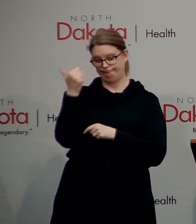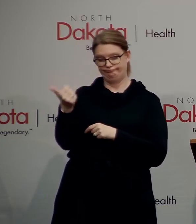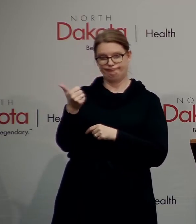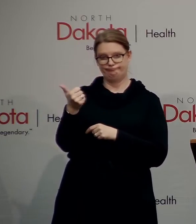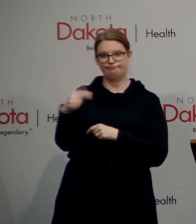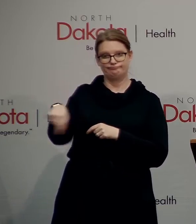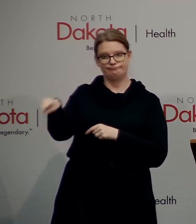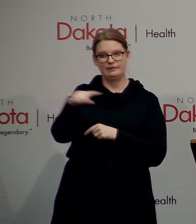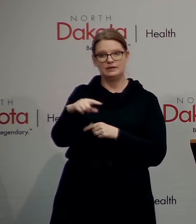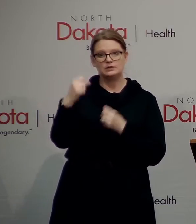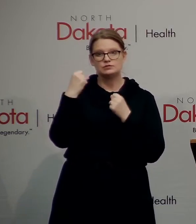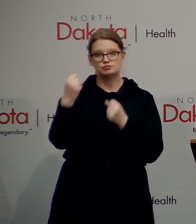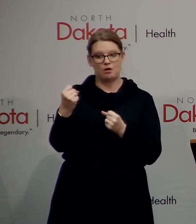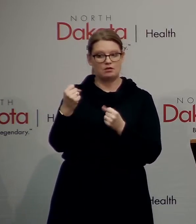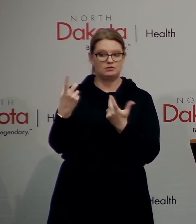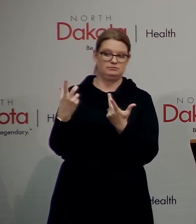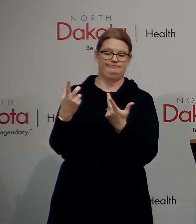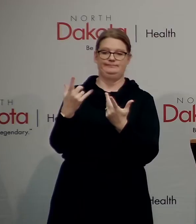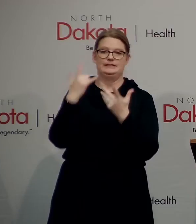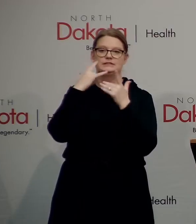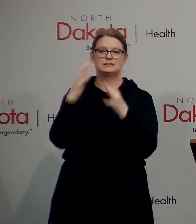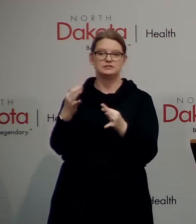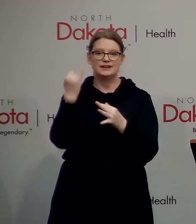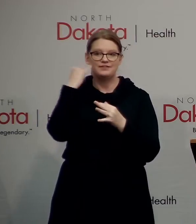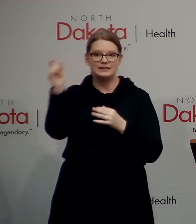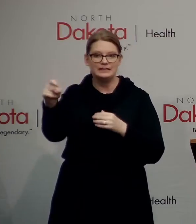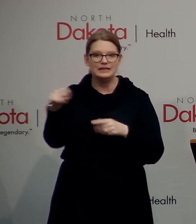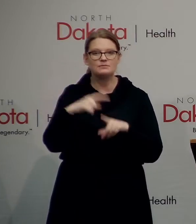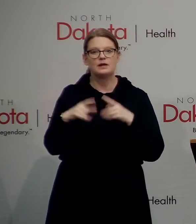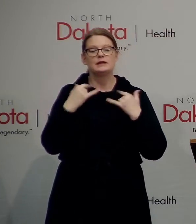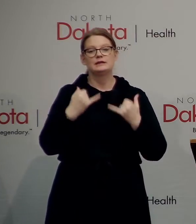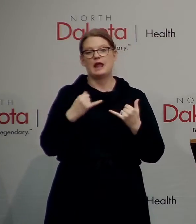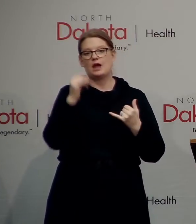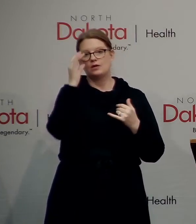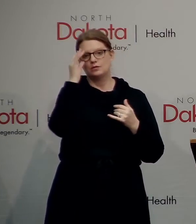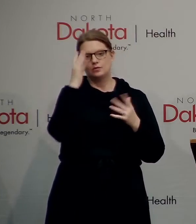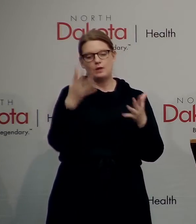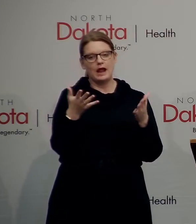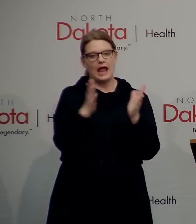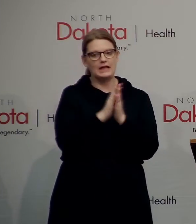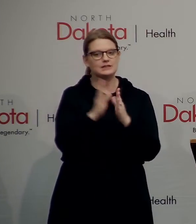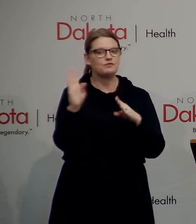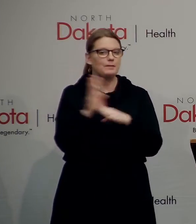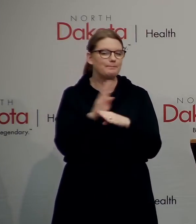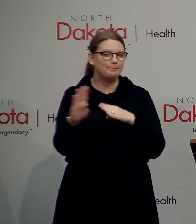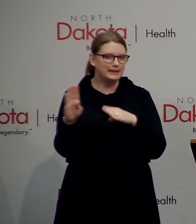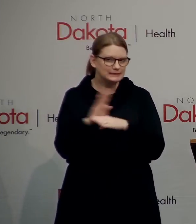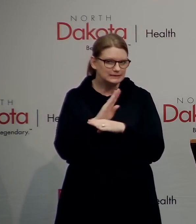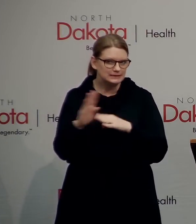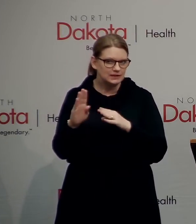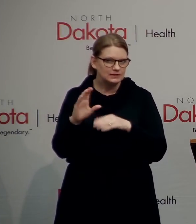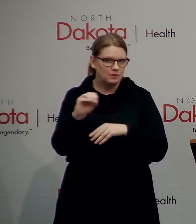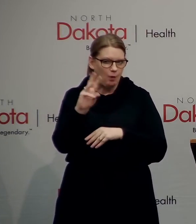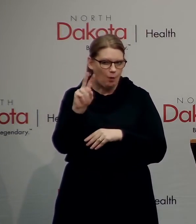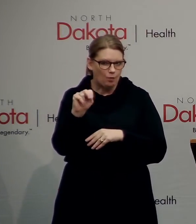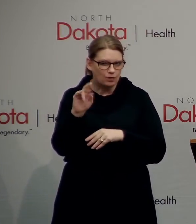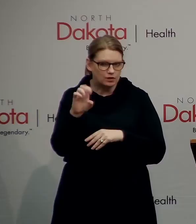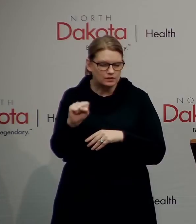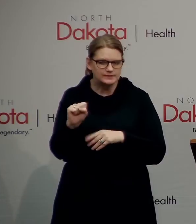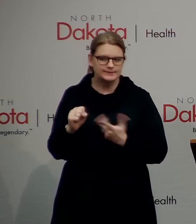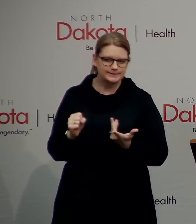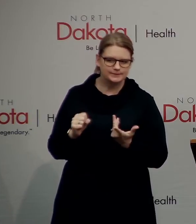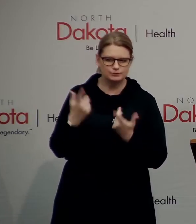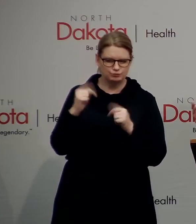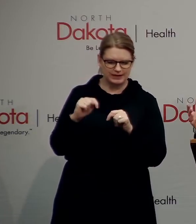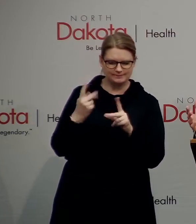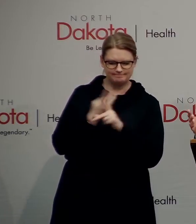stronger stronger measures if they need to. But right now, we're just asking for business owners to make the smart decisions on how they